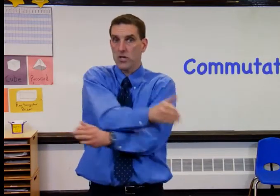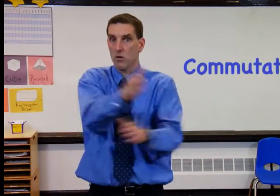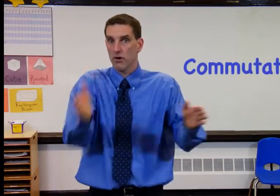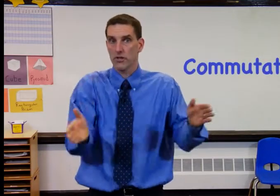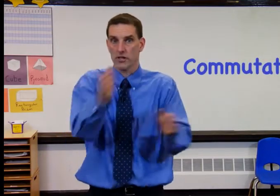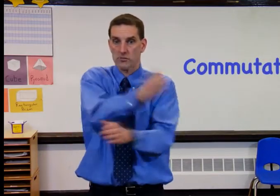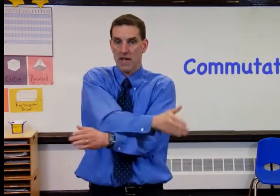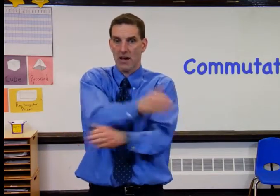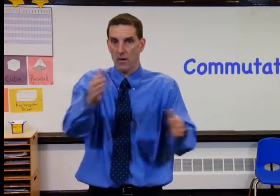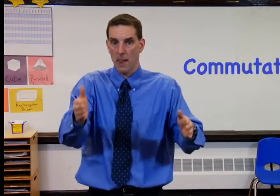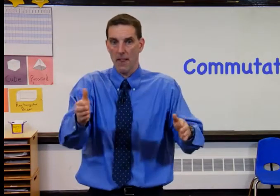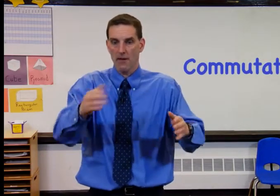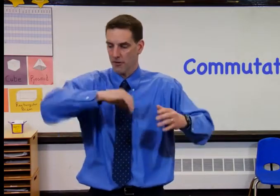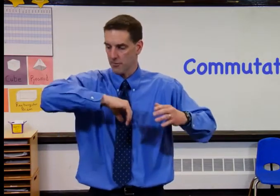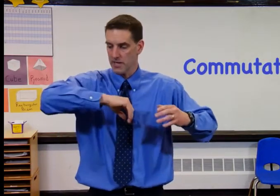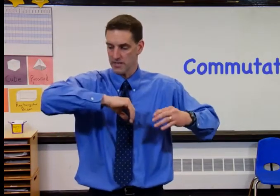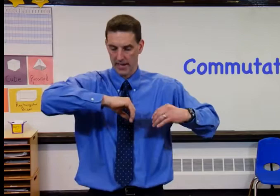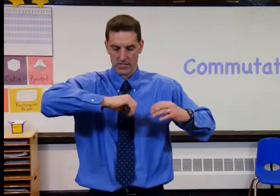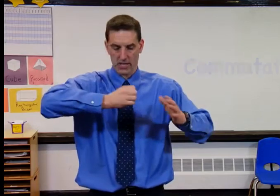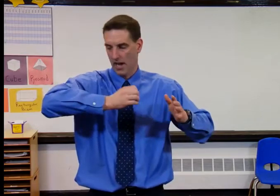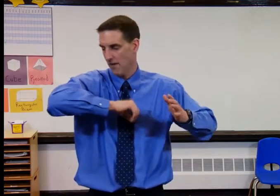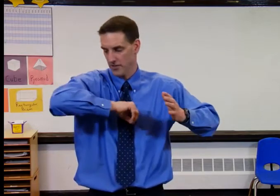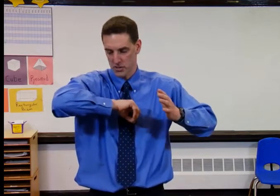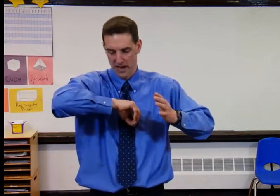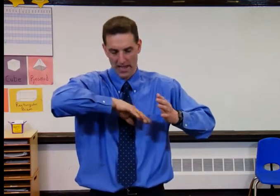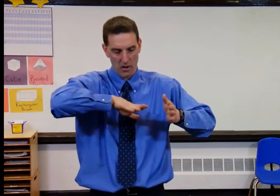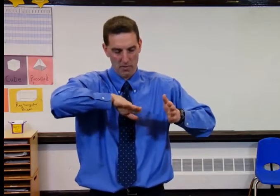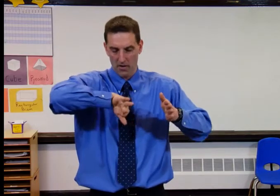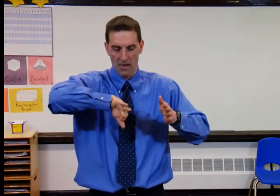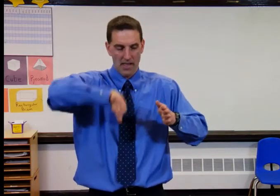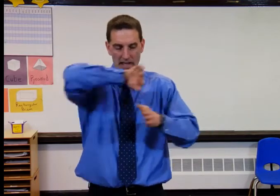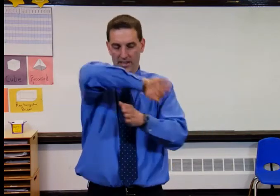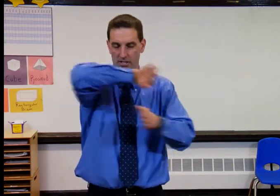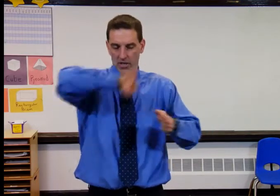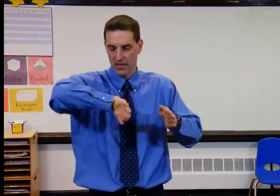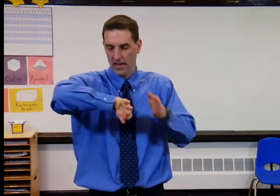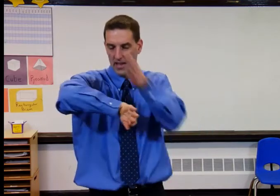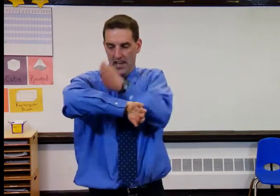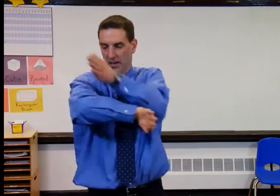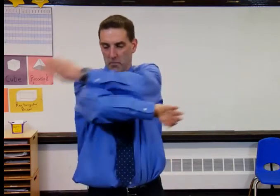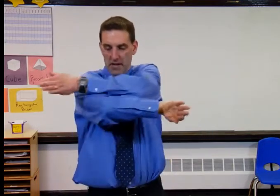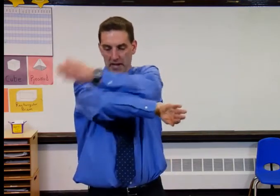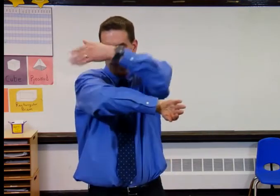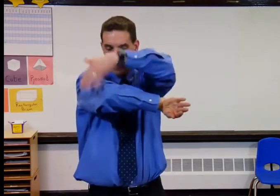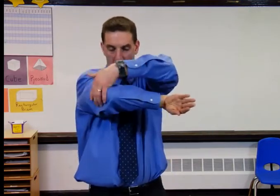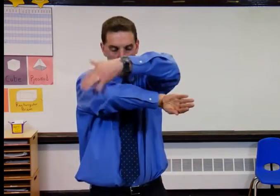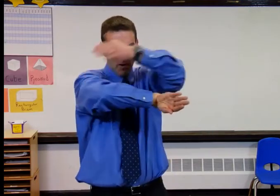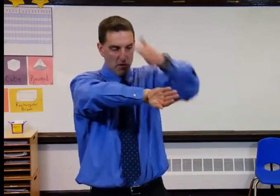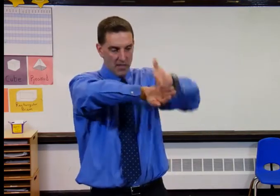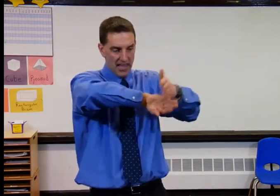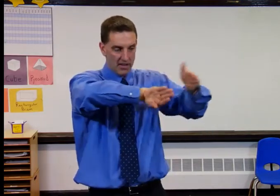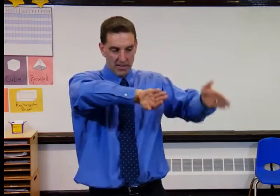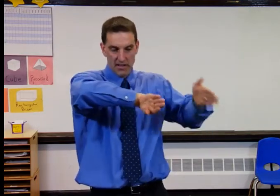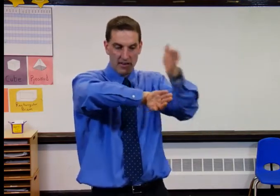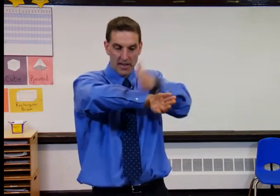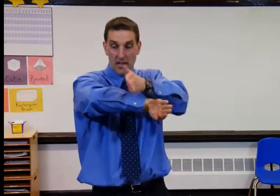order, it doesn't matter. For 3 things, I have to use my elbow and show that it could be the elbow, the hand, or the other hand.